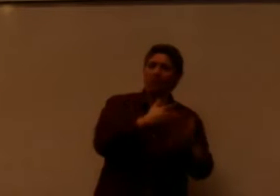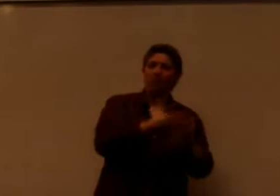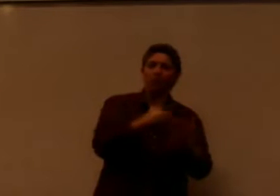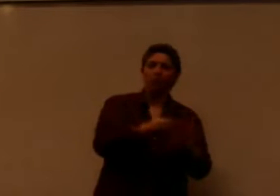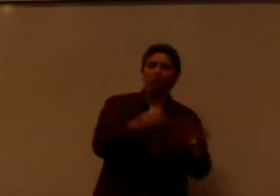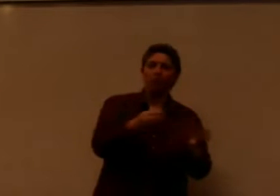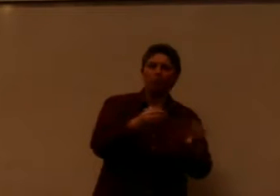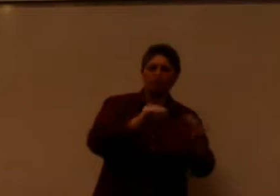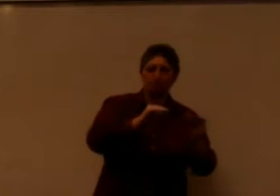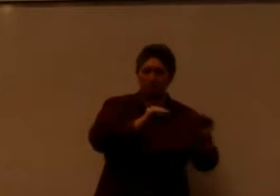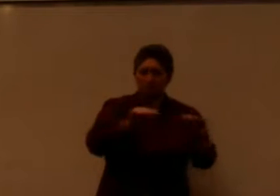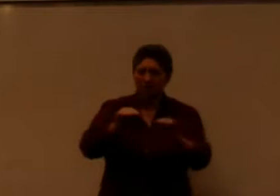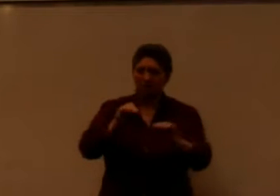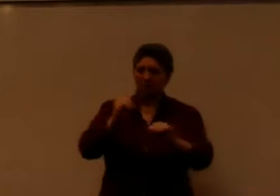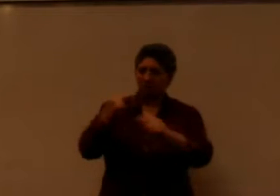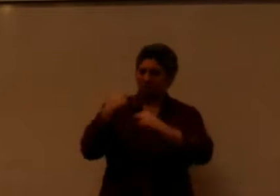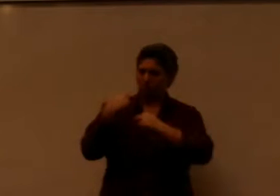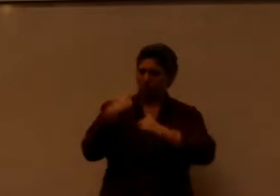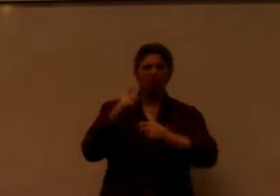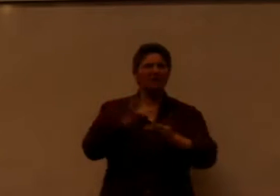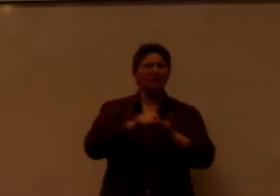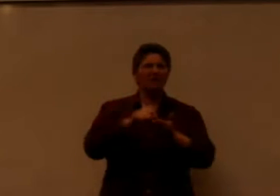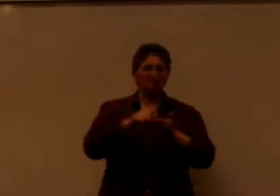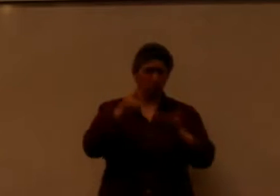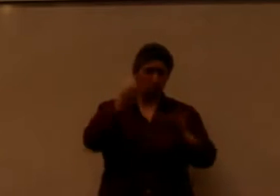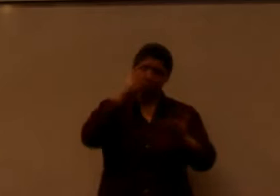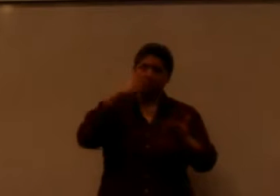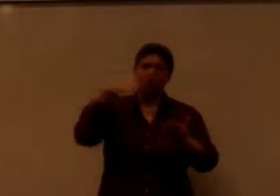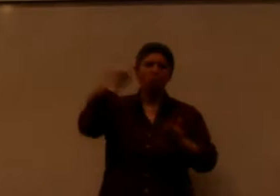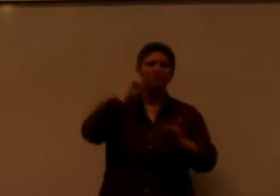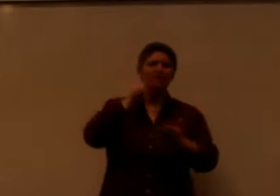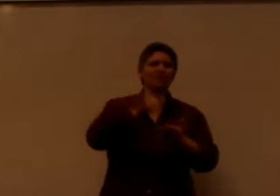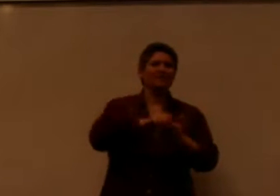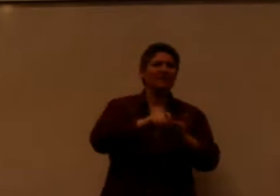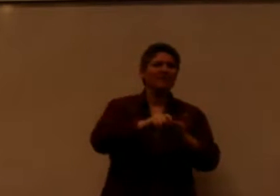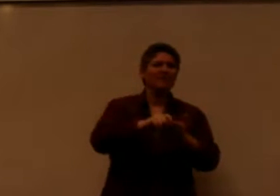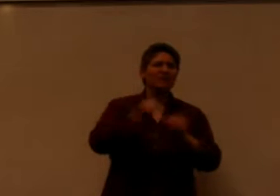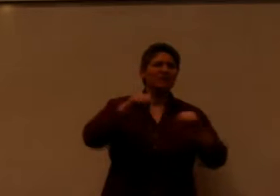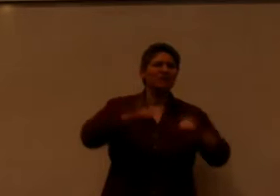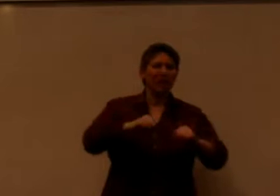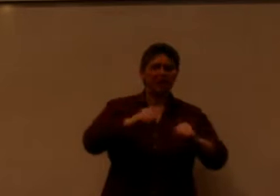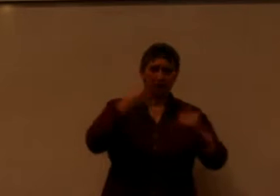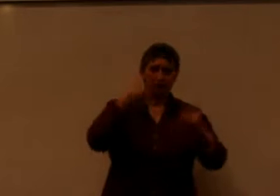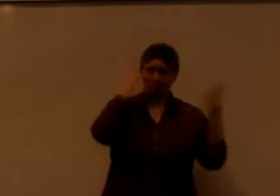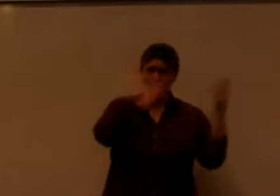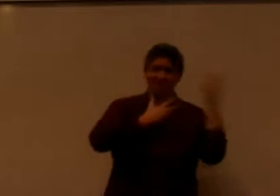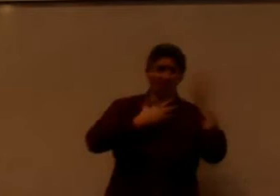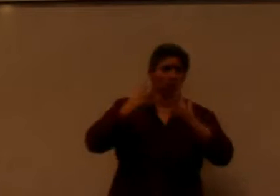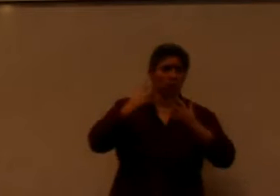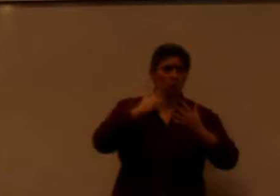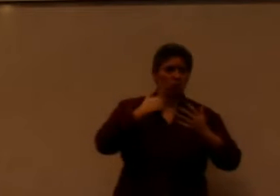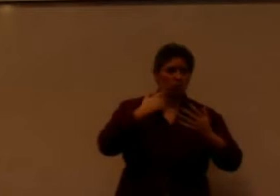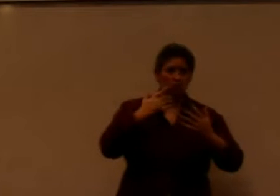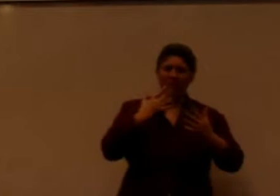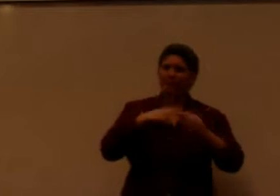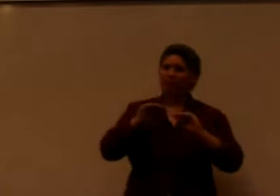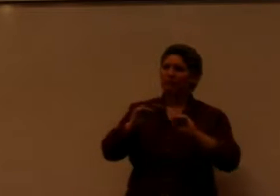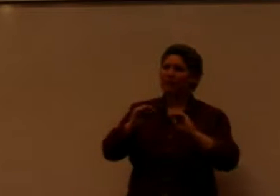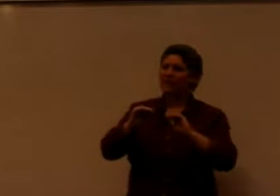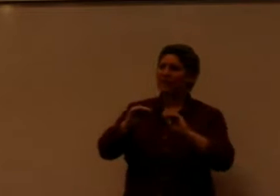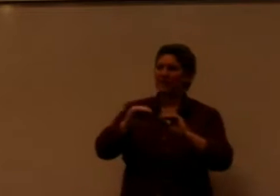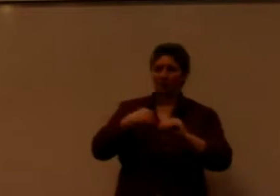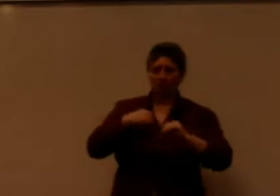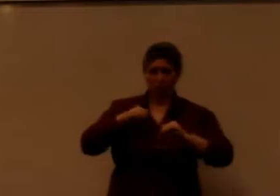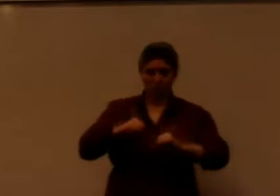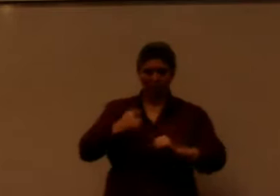used recently. It'd be good to go back and look at that resource and use that for training. Because deaf people secretary chair, what's the difference? What does that mean?